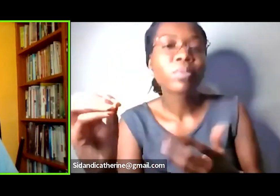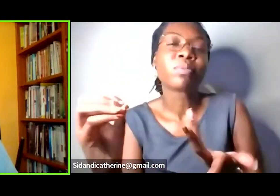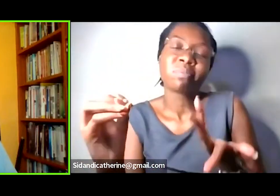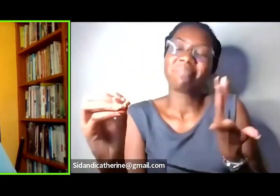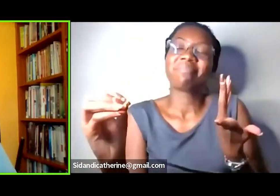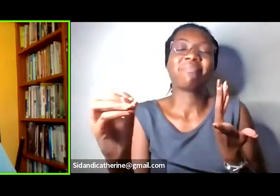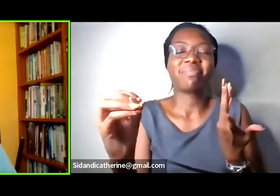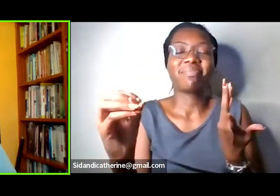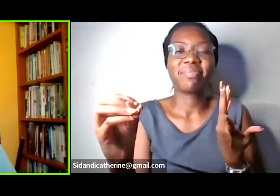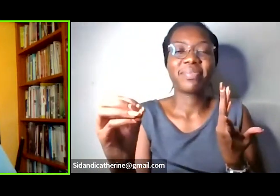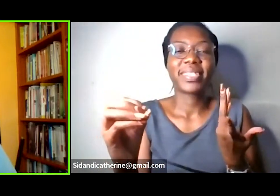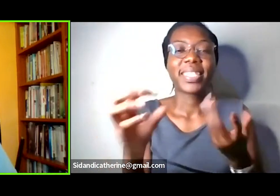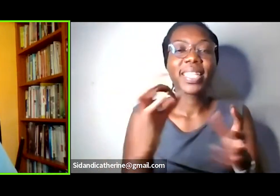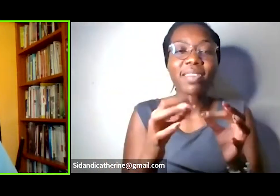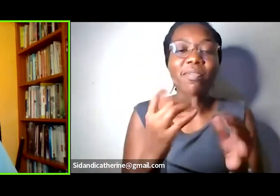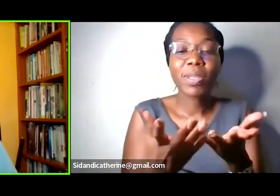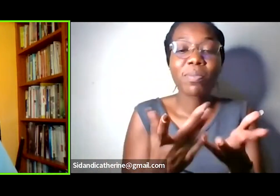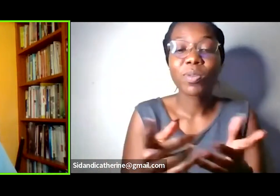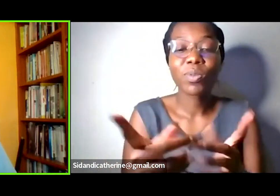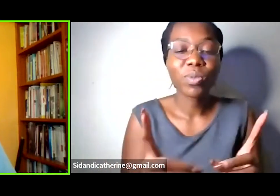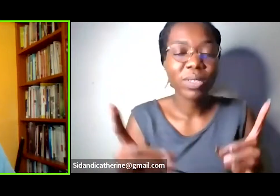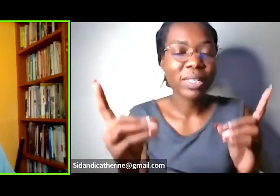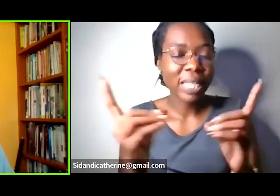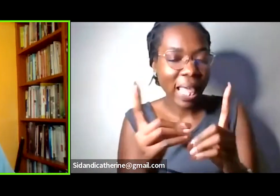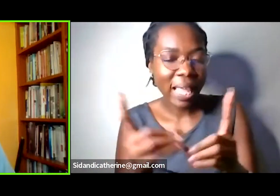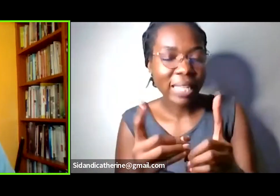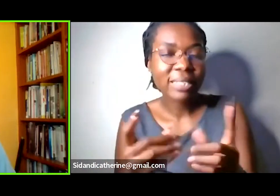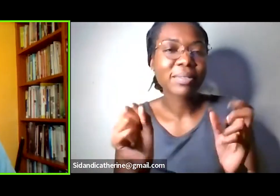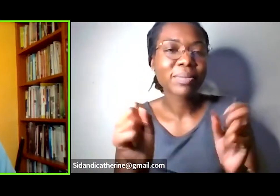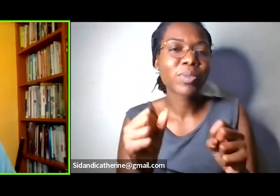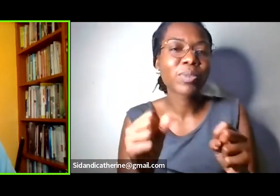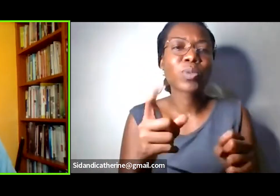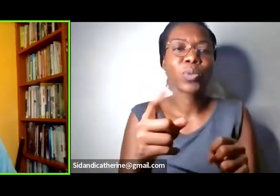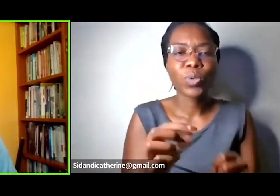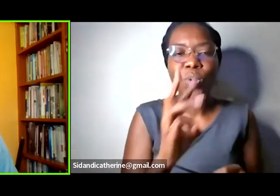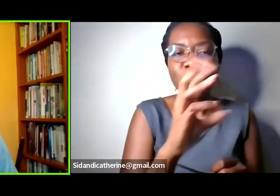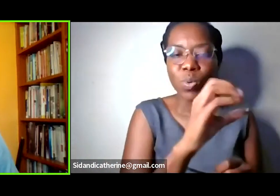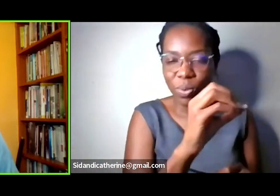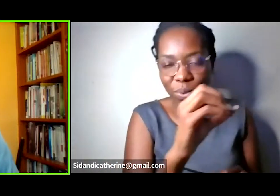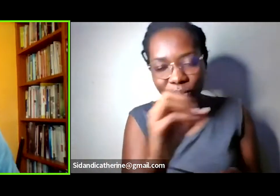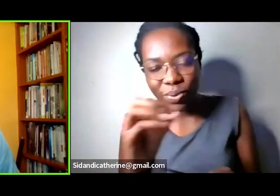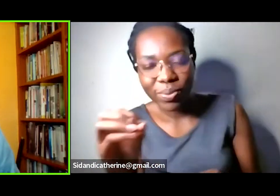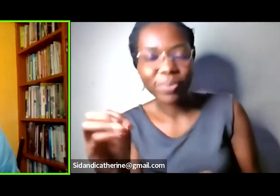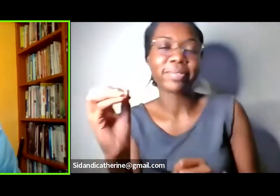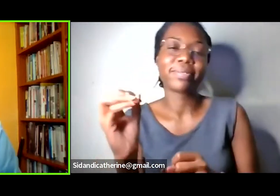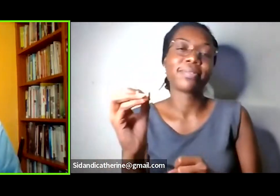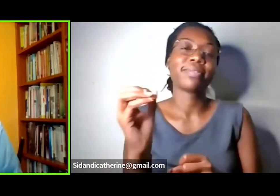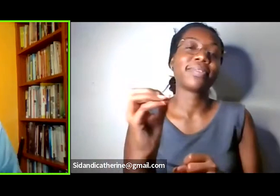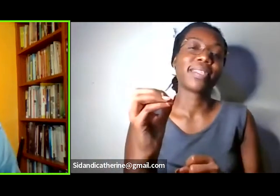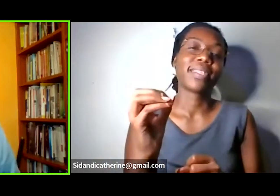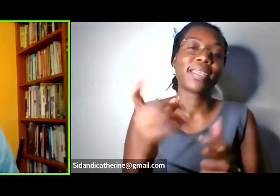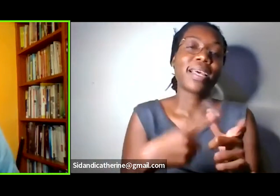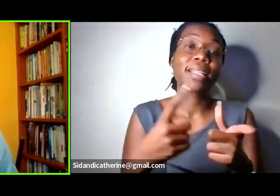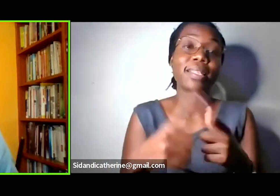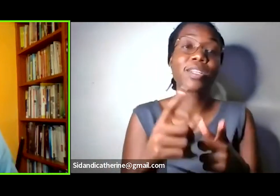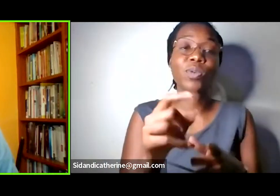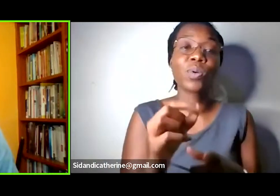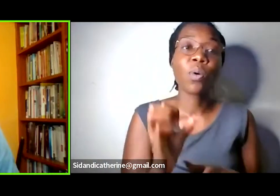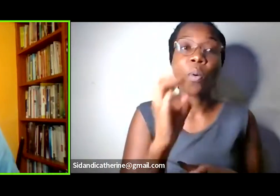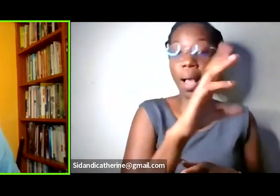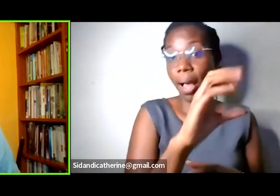the CRM is essentially taking this conversation to the next level, because you're using technology, and you can